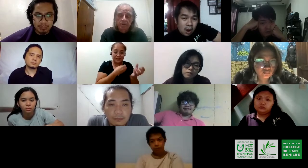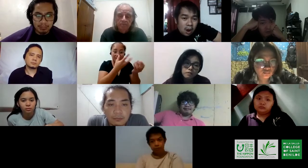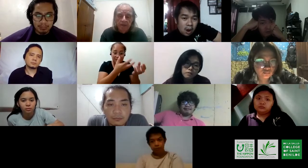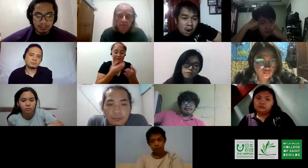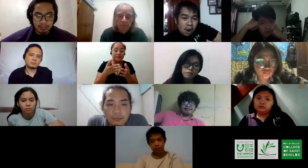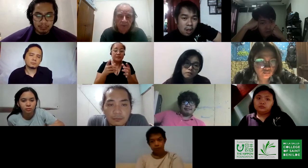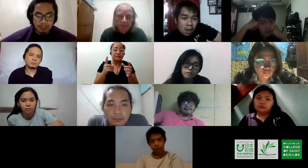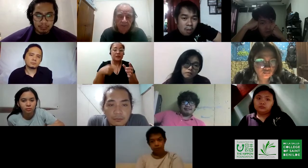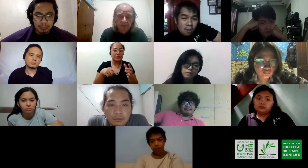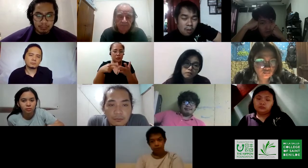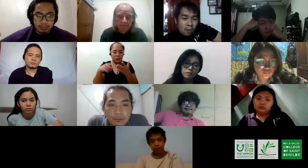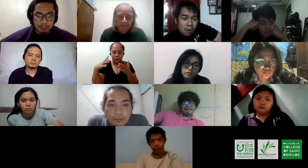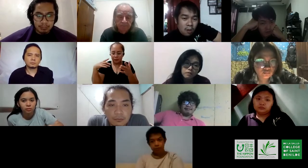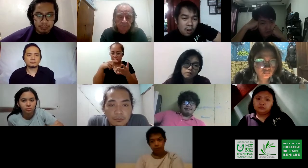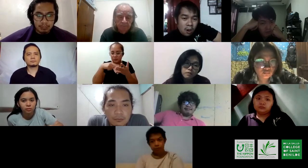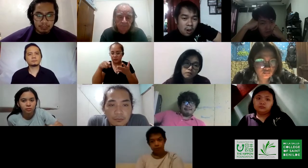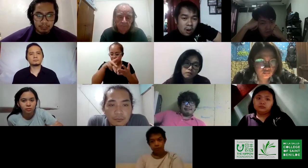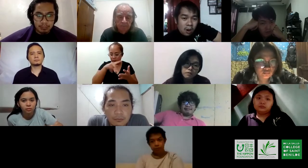let me look at the PowerPoint here.